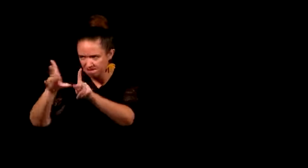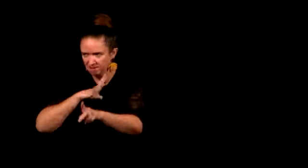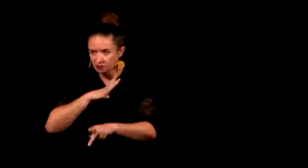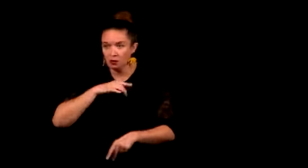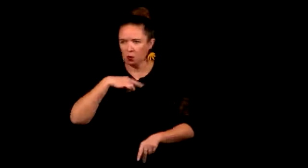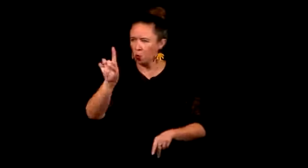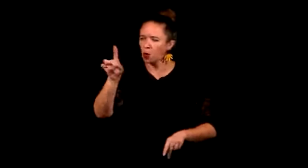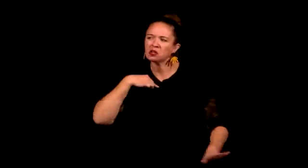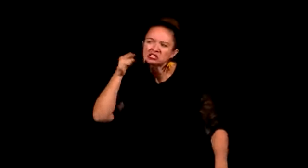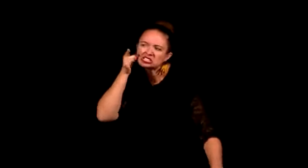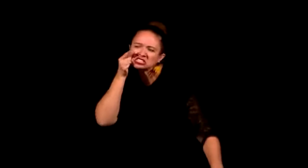Delta.